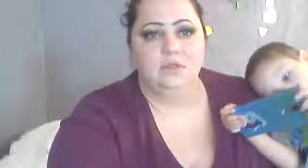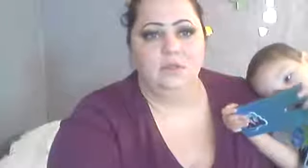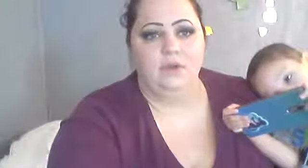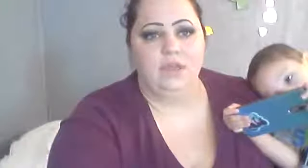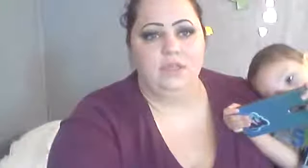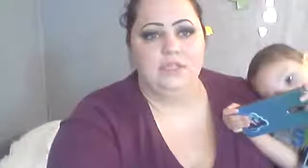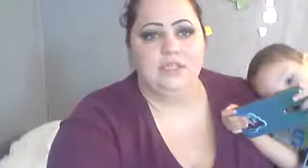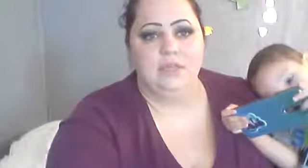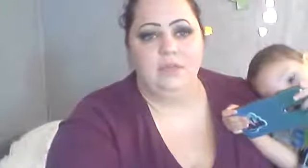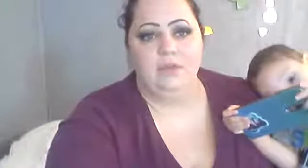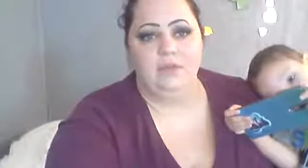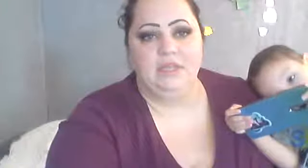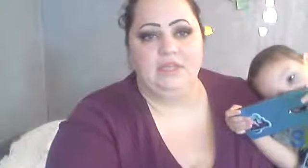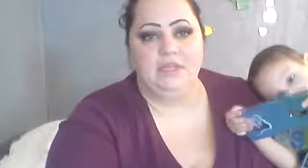Okay, it looks like it's going to make me play this